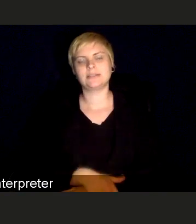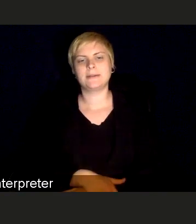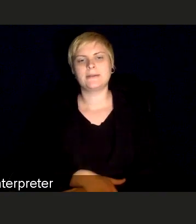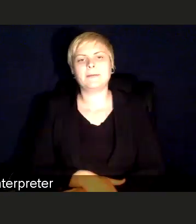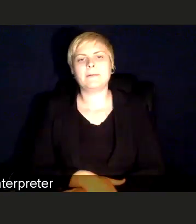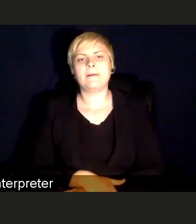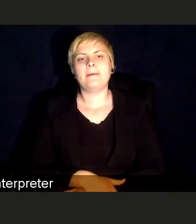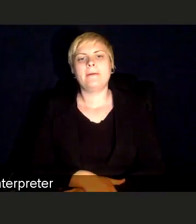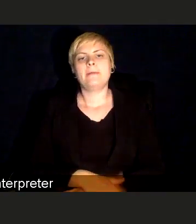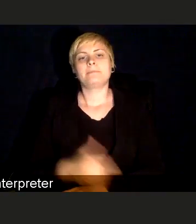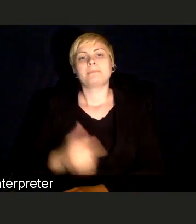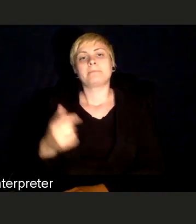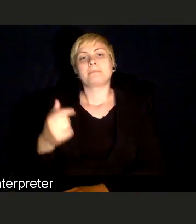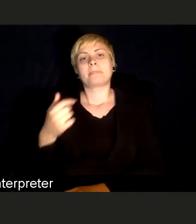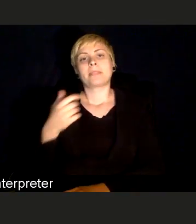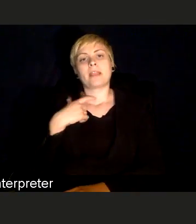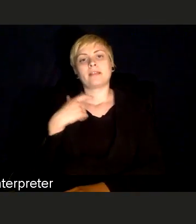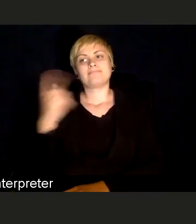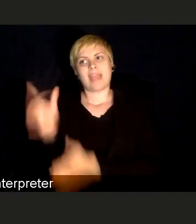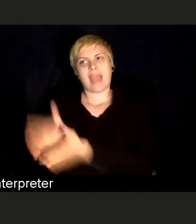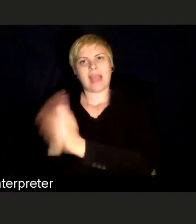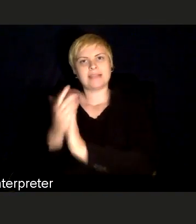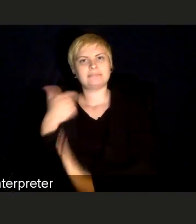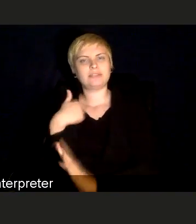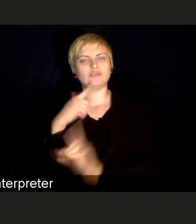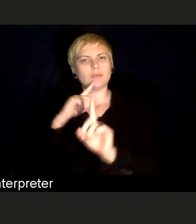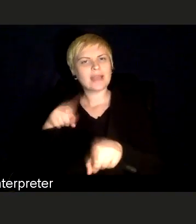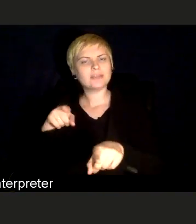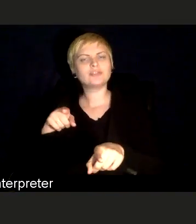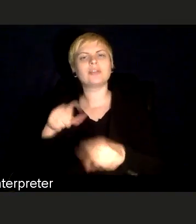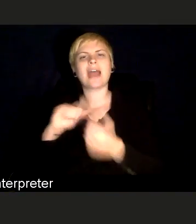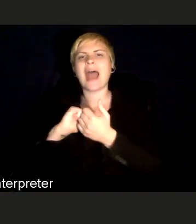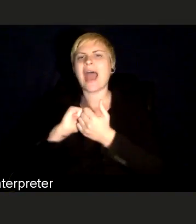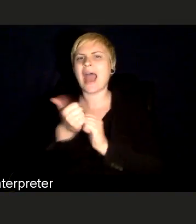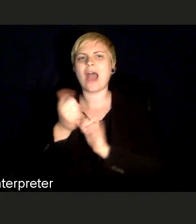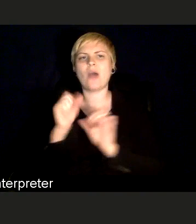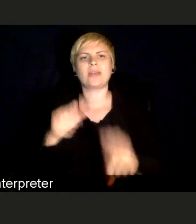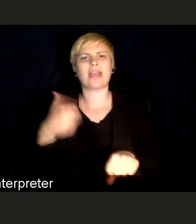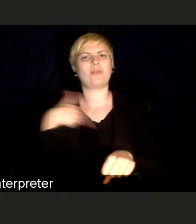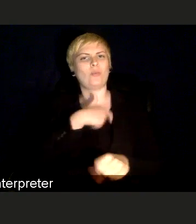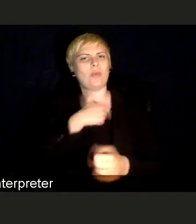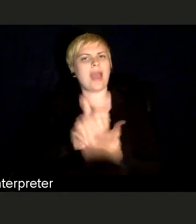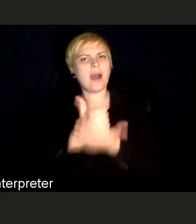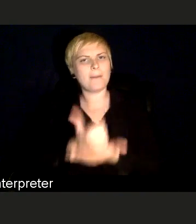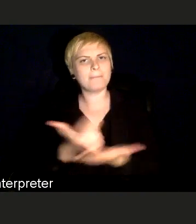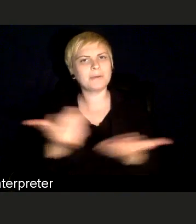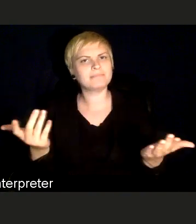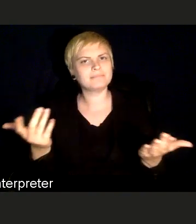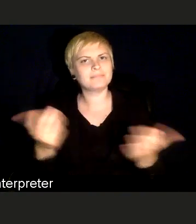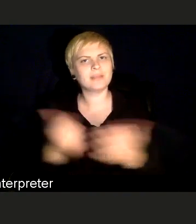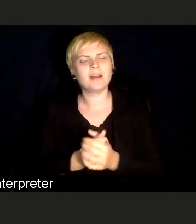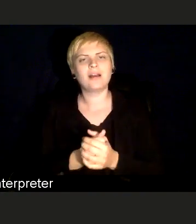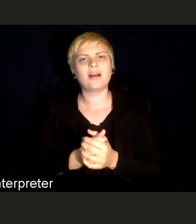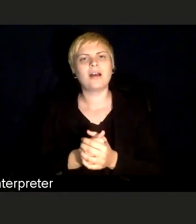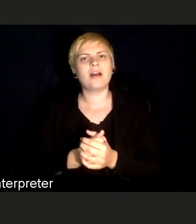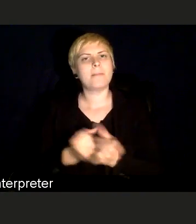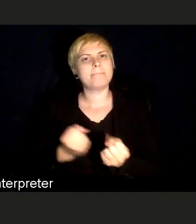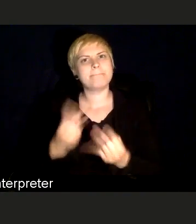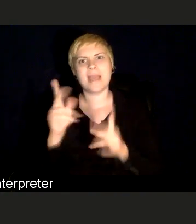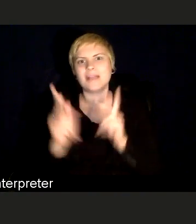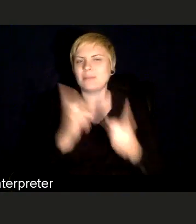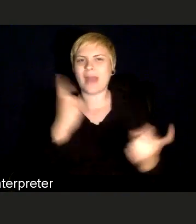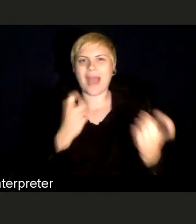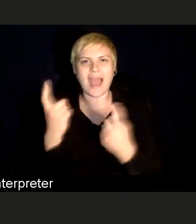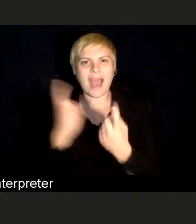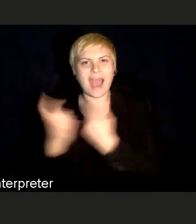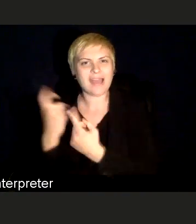was asked to answer the question, how can we help? That question has come in so many different ways, and we